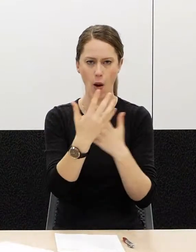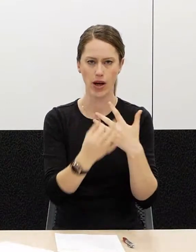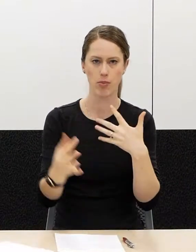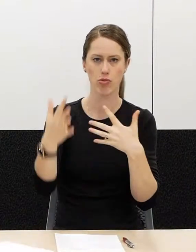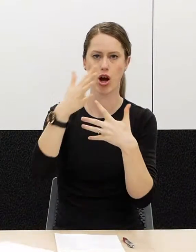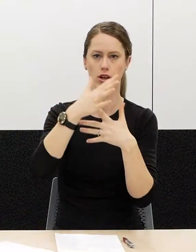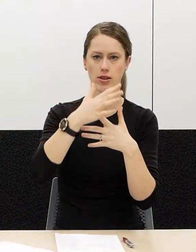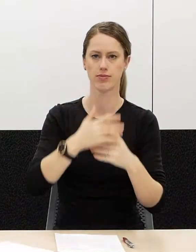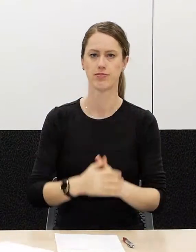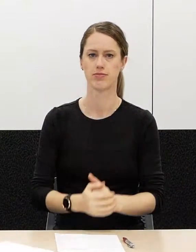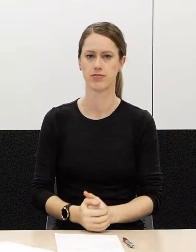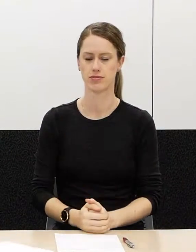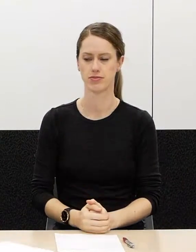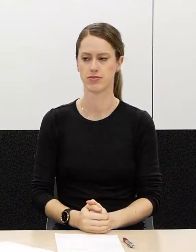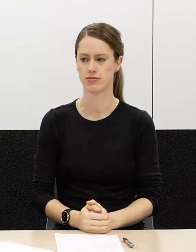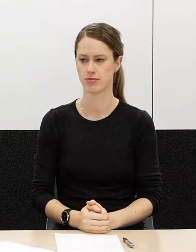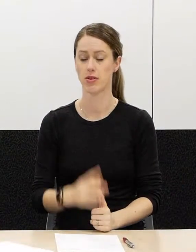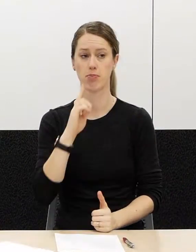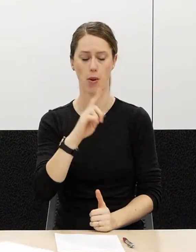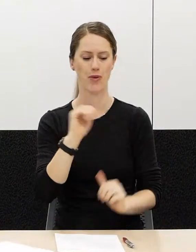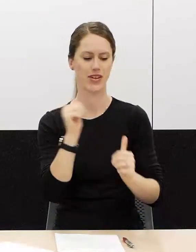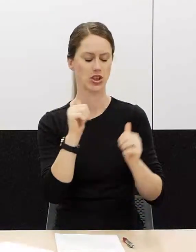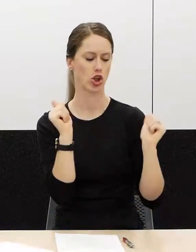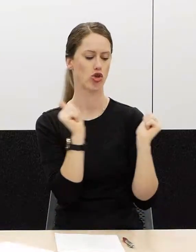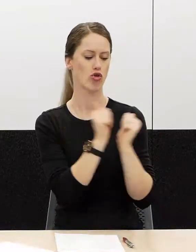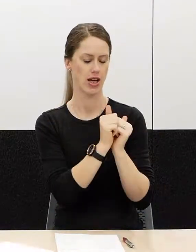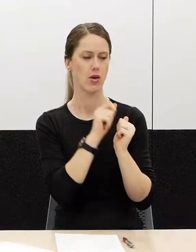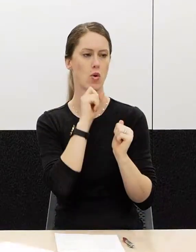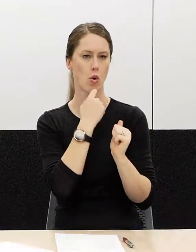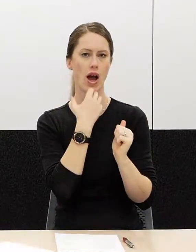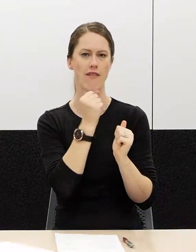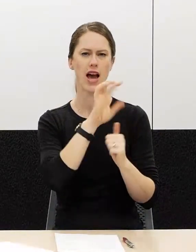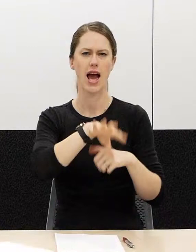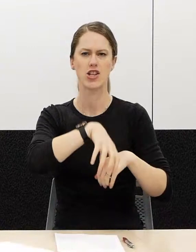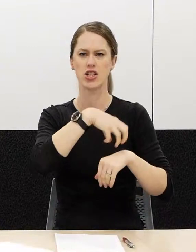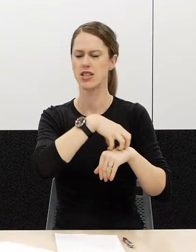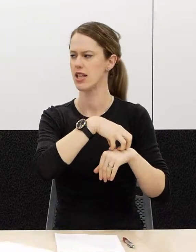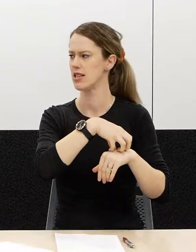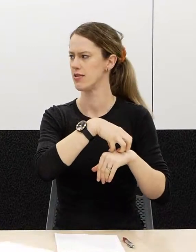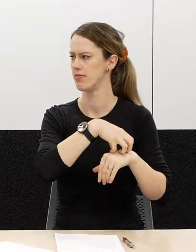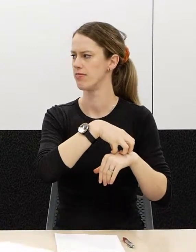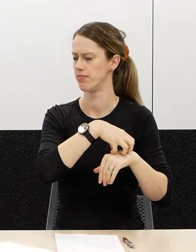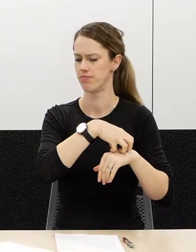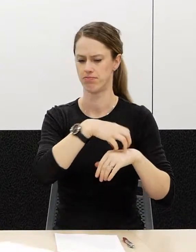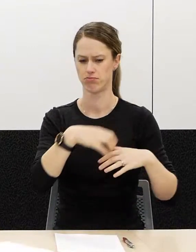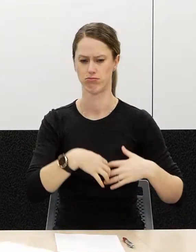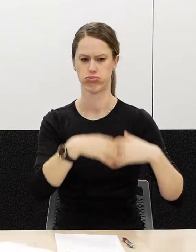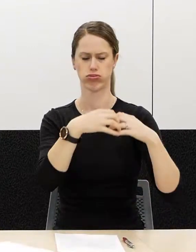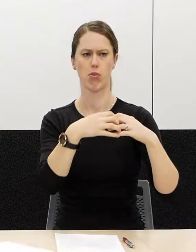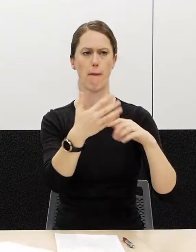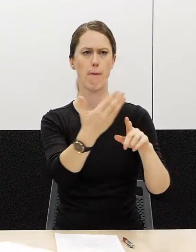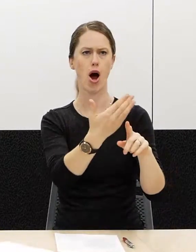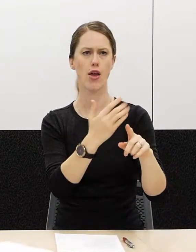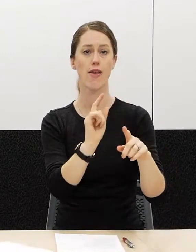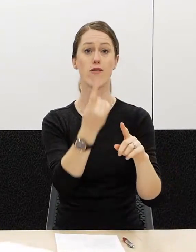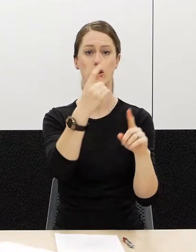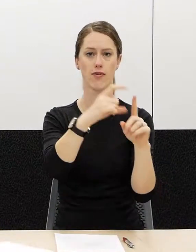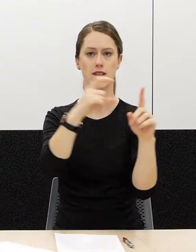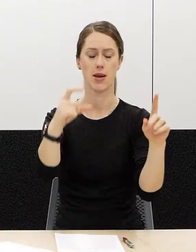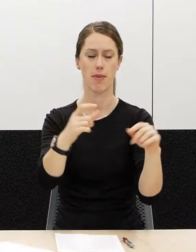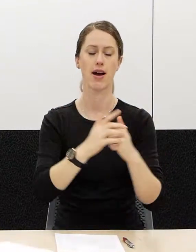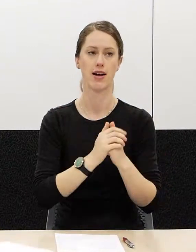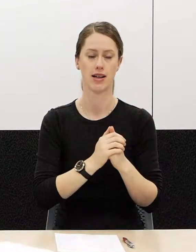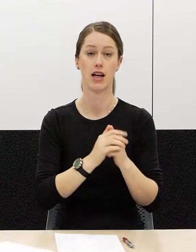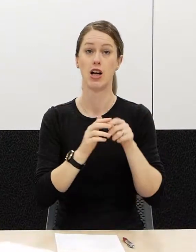prioritise. But we had agreement that we would have this agency standing up by the 1st of December.